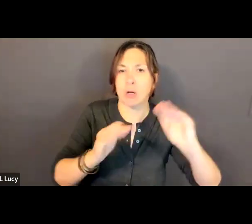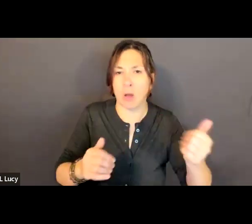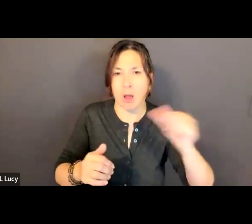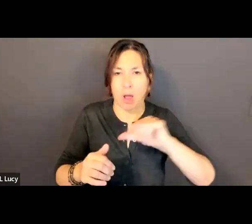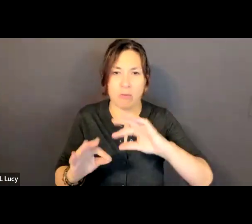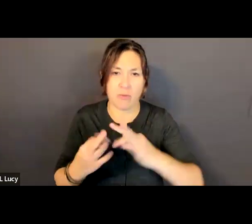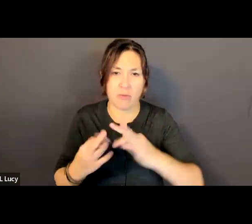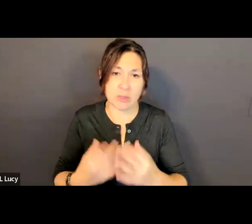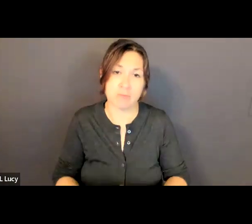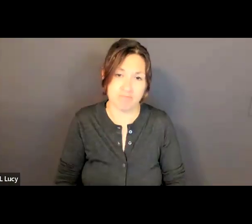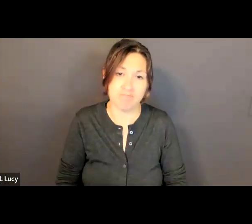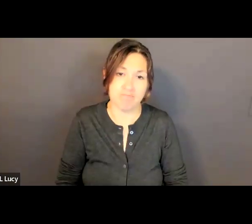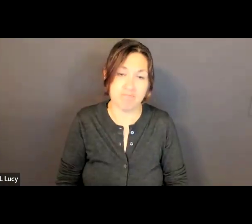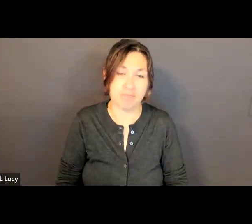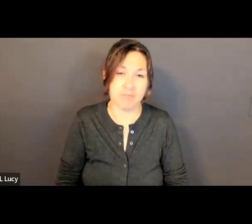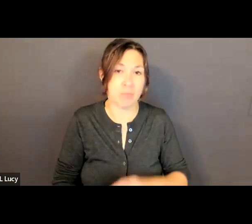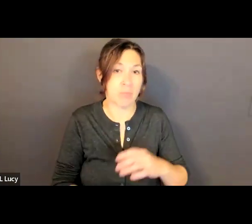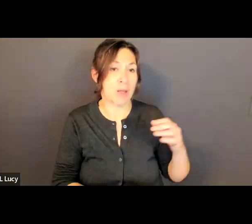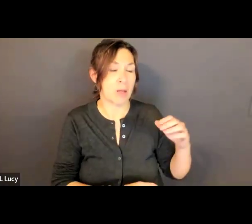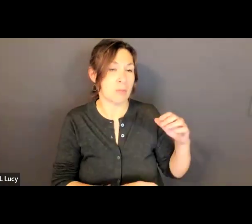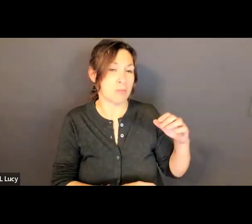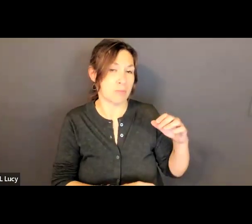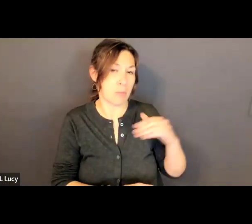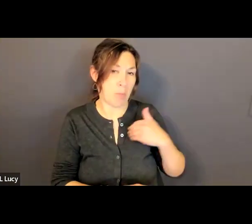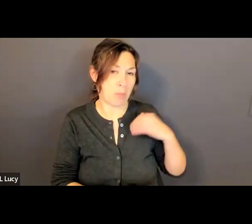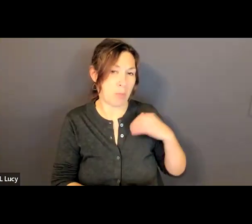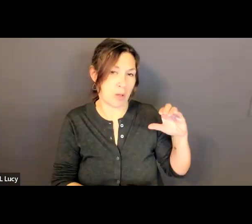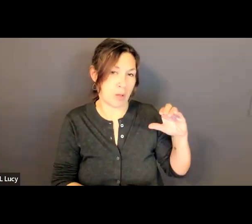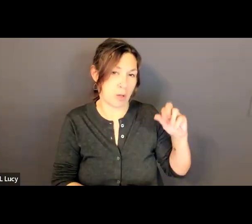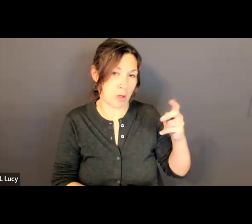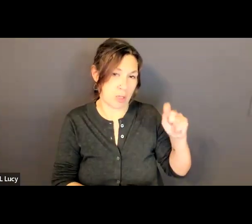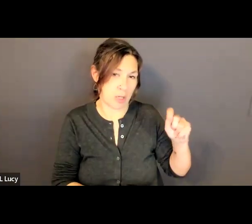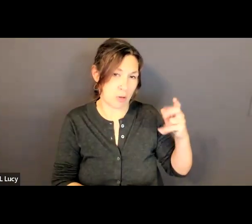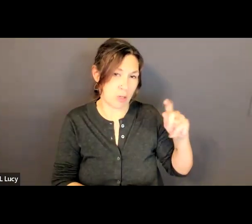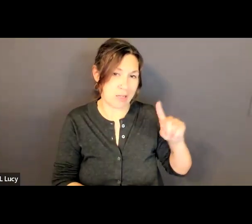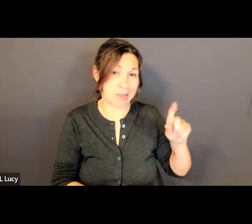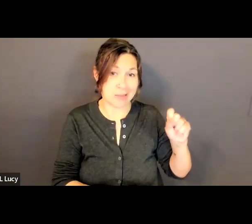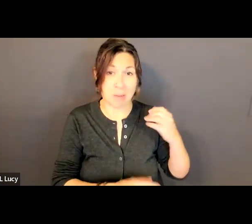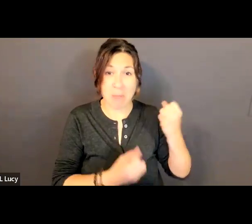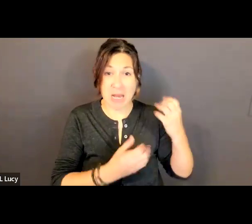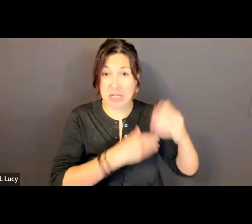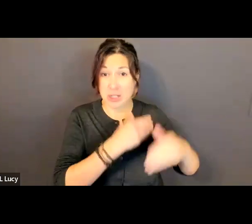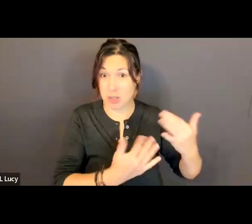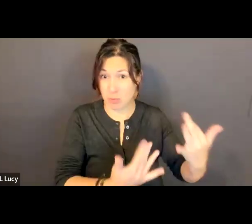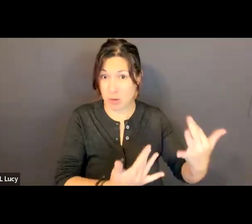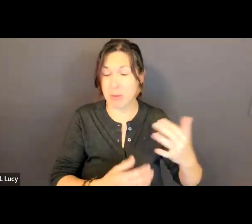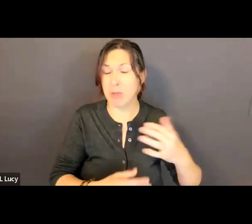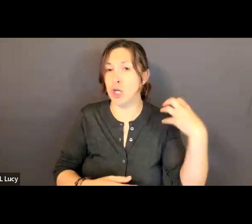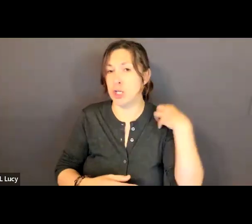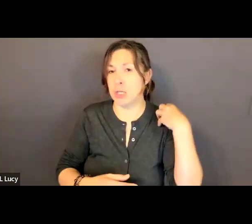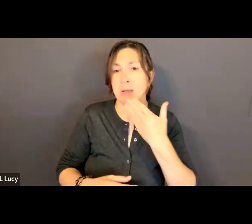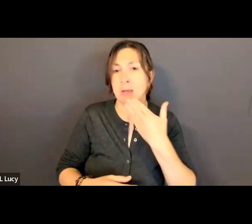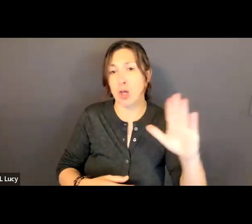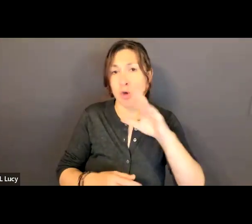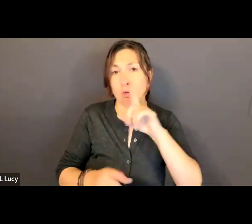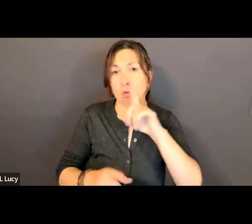Again, thank you very much. And we look forward to the next time we will be back with you and hearing more about the progress. Thank you. Thank you for